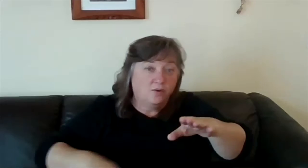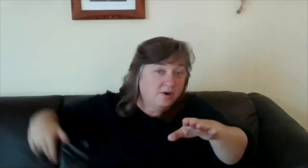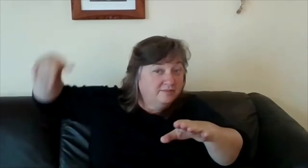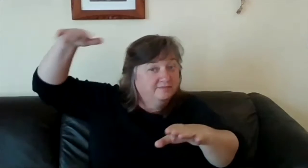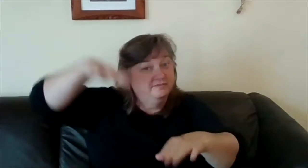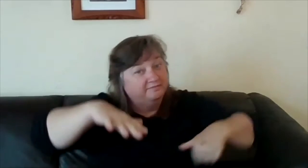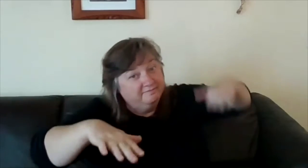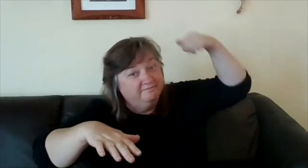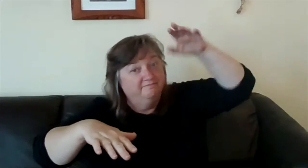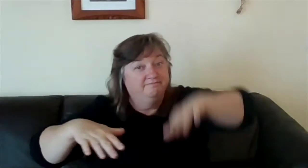Or